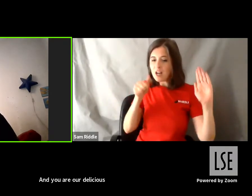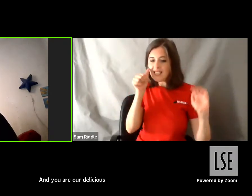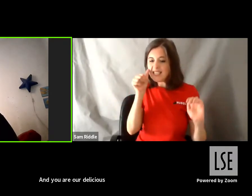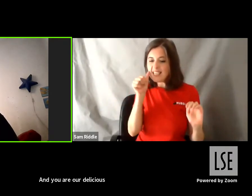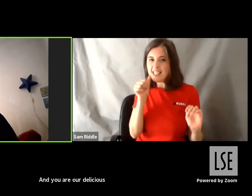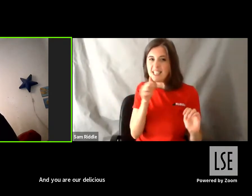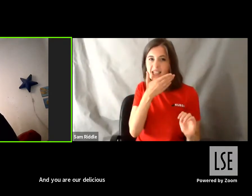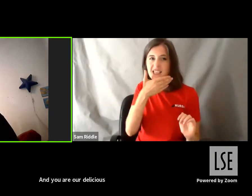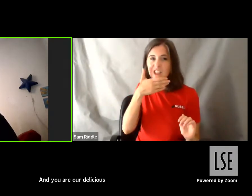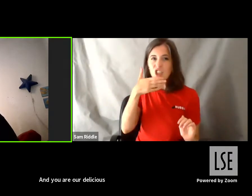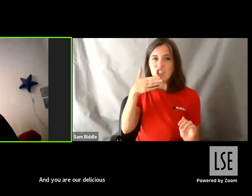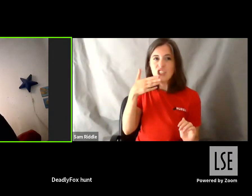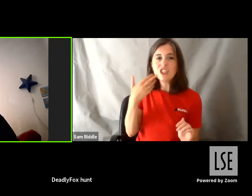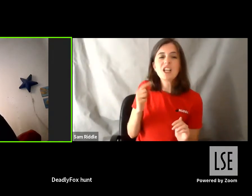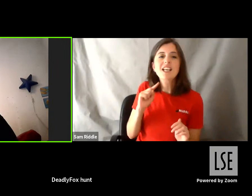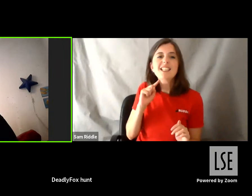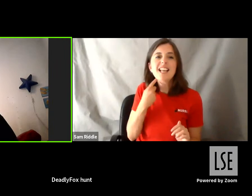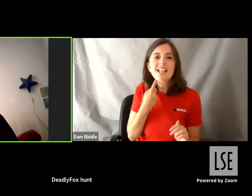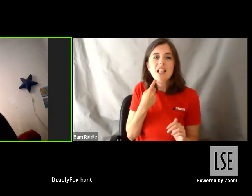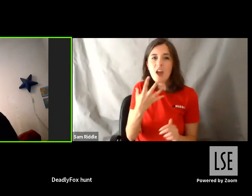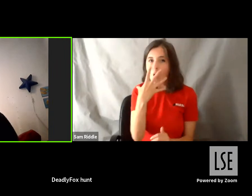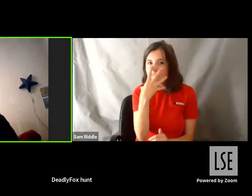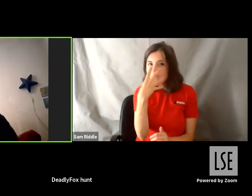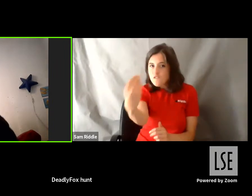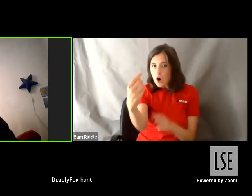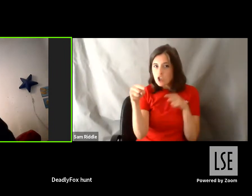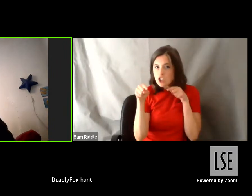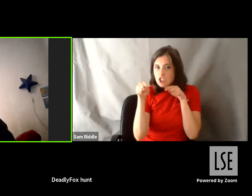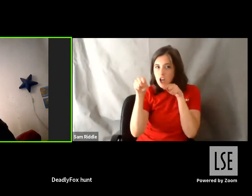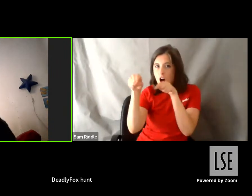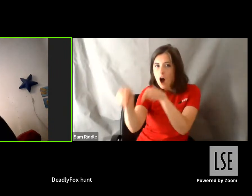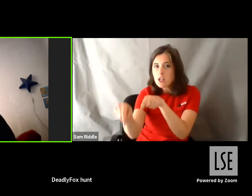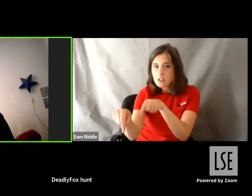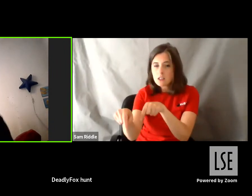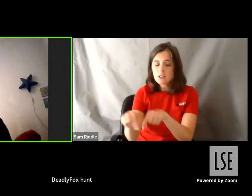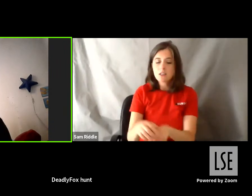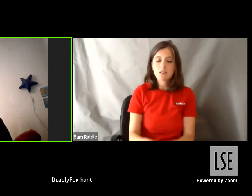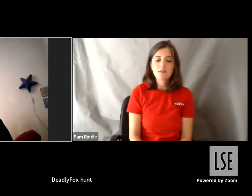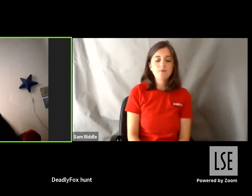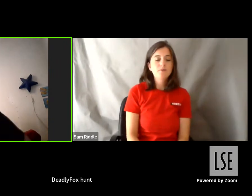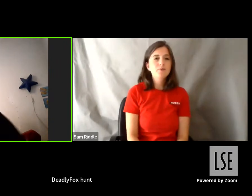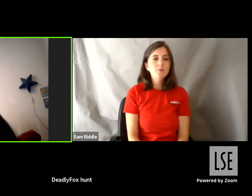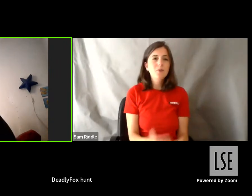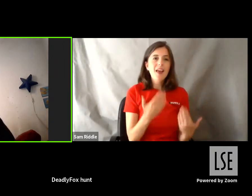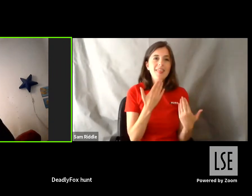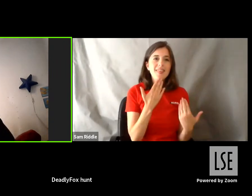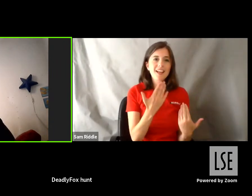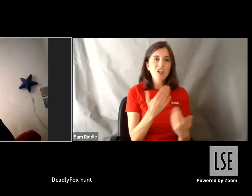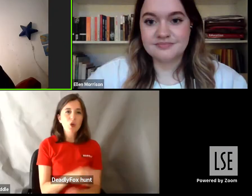deadly fox hunt. Thank you.